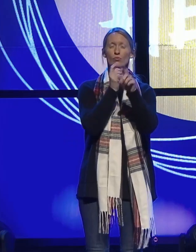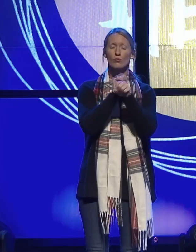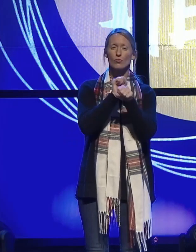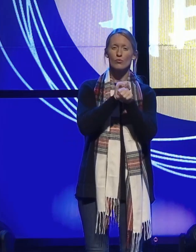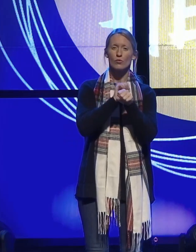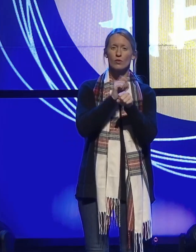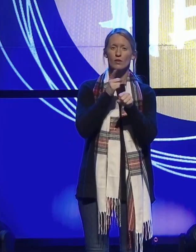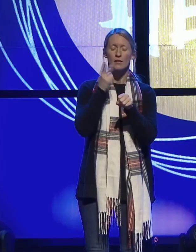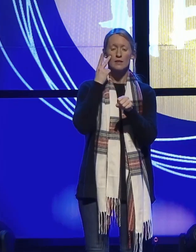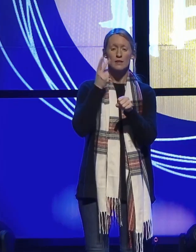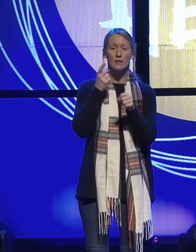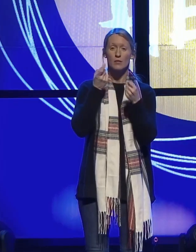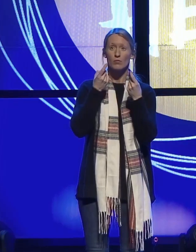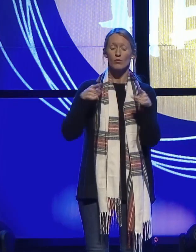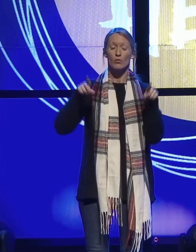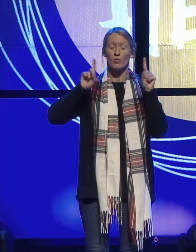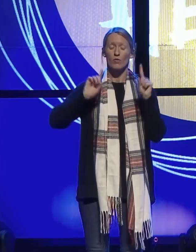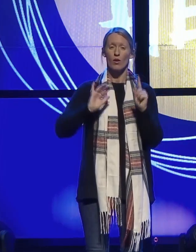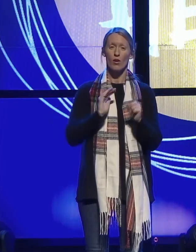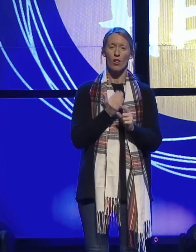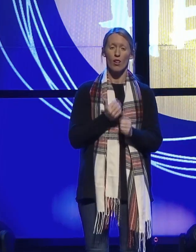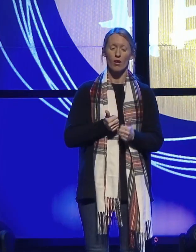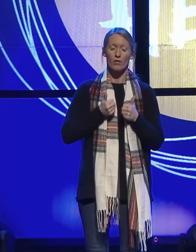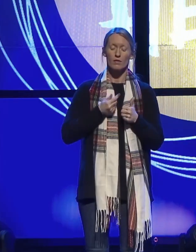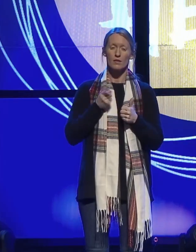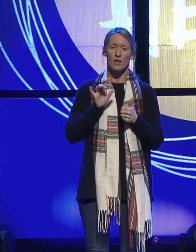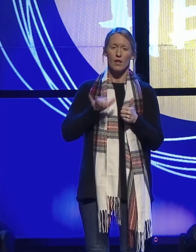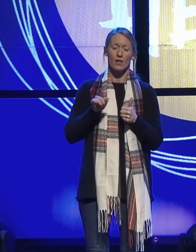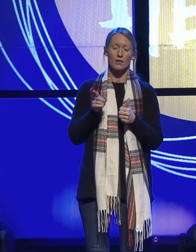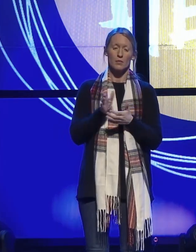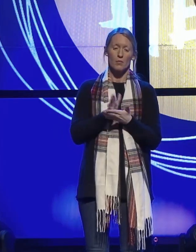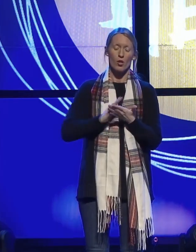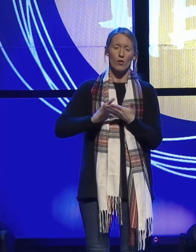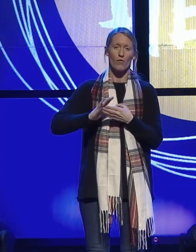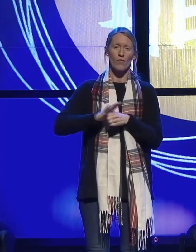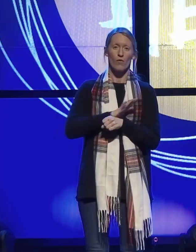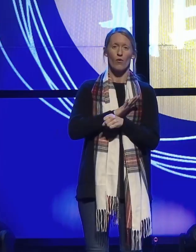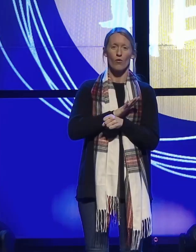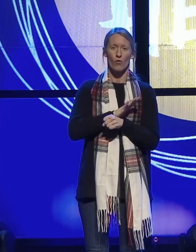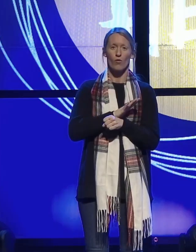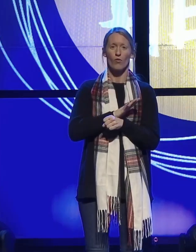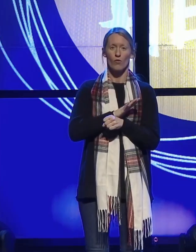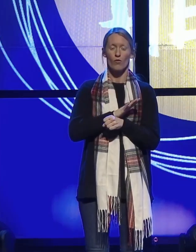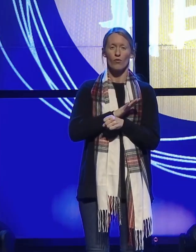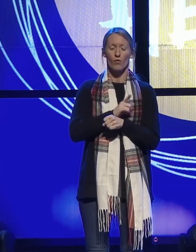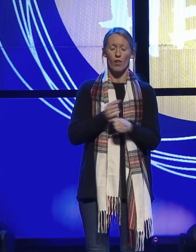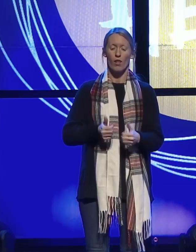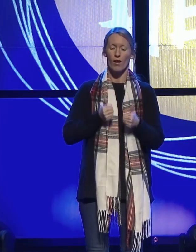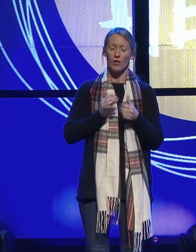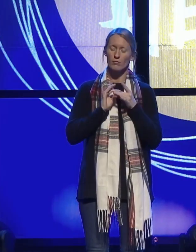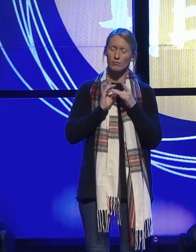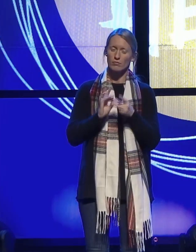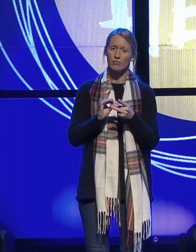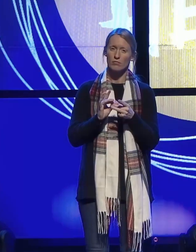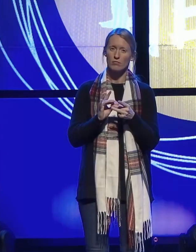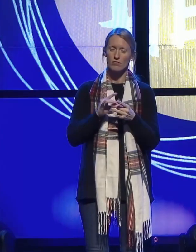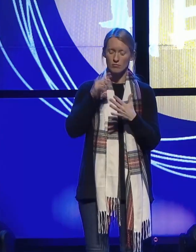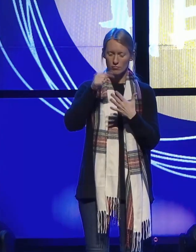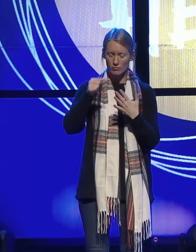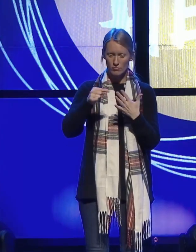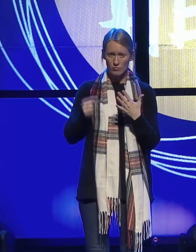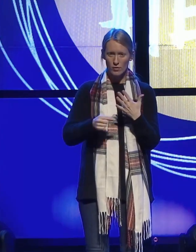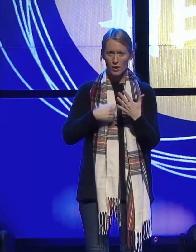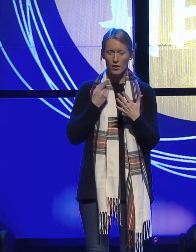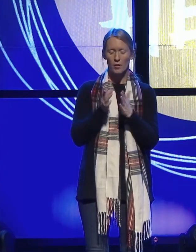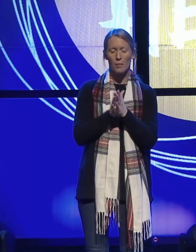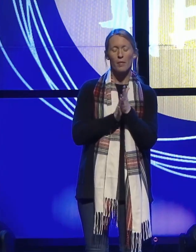in our lives, that's part of that full life. And then to take all of that stuff, right? And to line it up with a passion